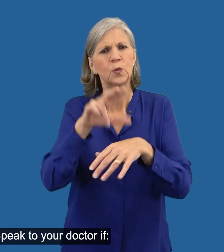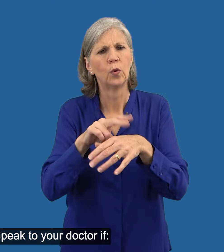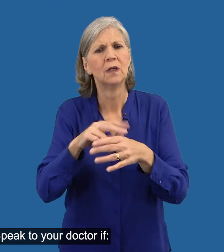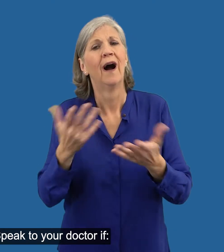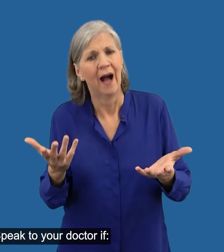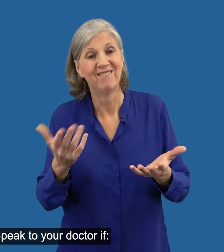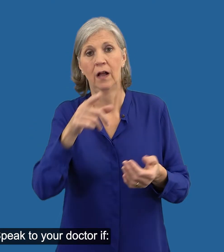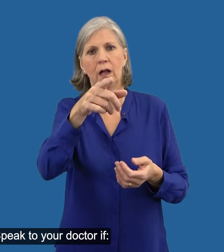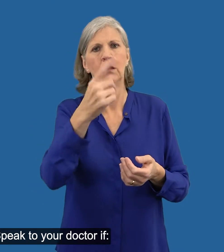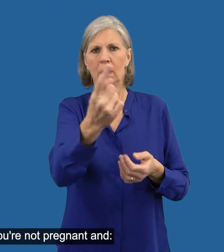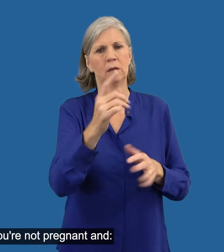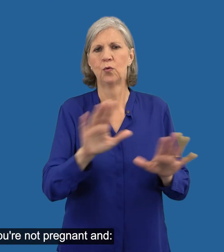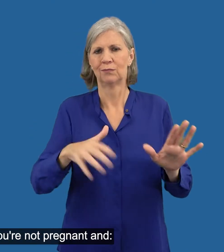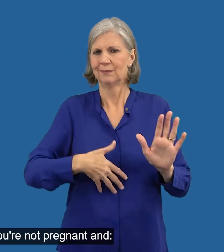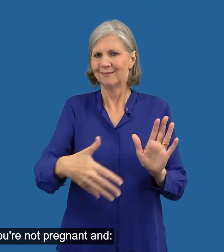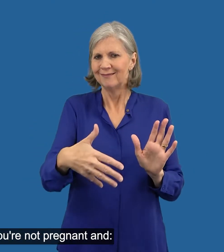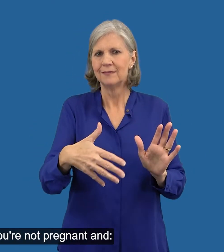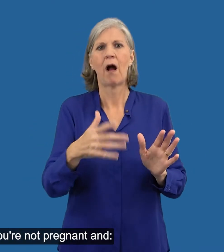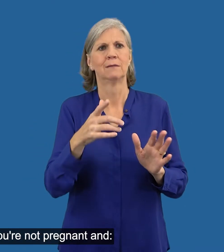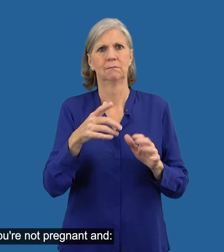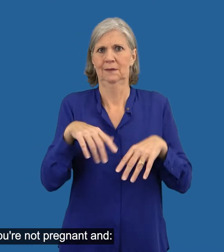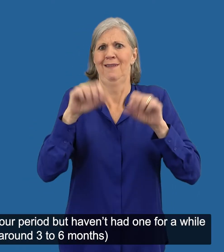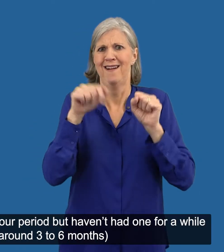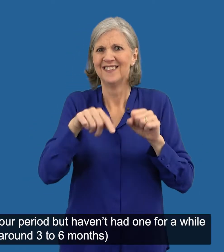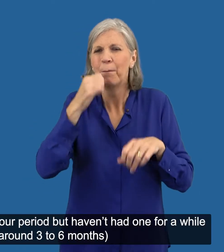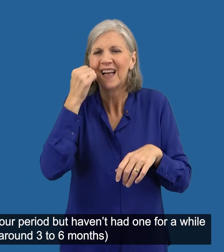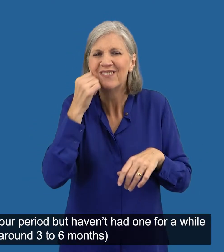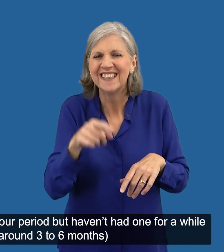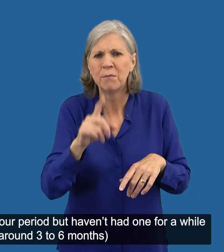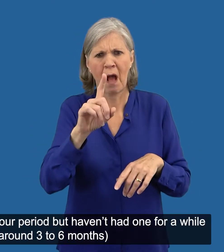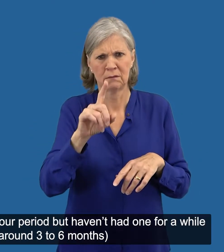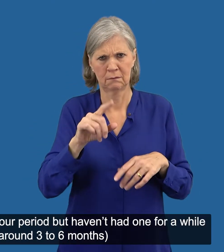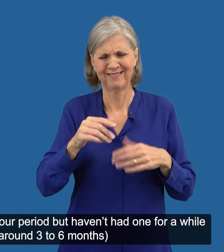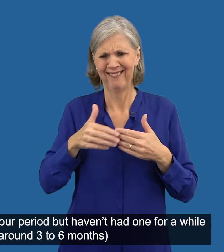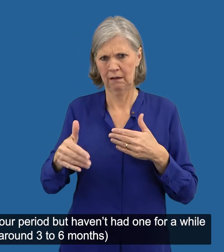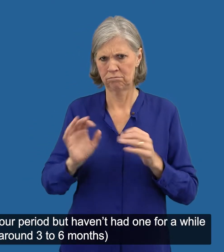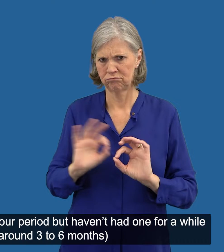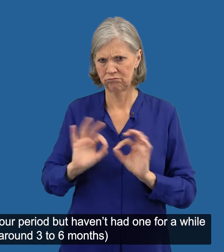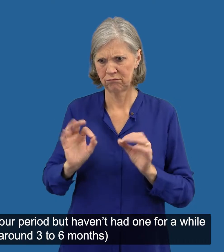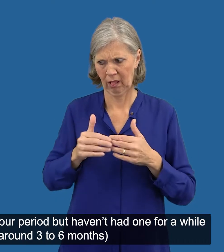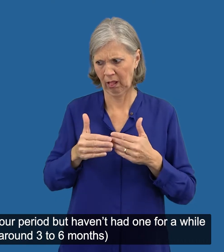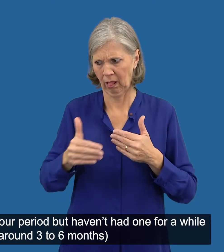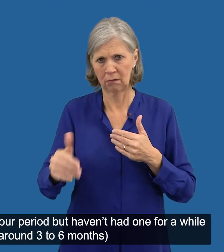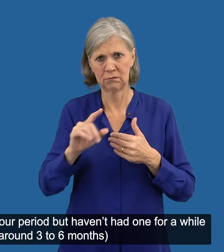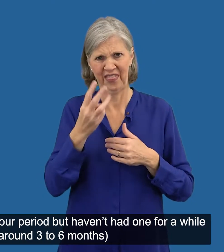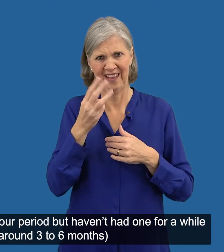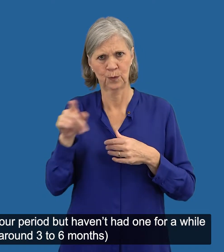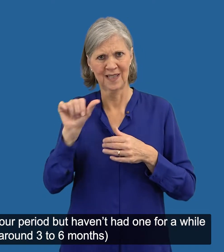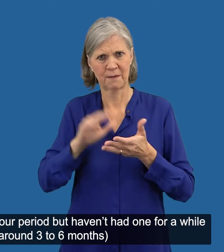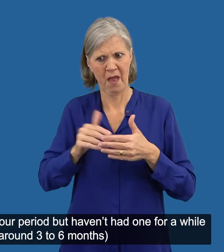Speak to your doctor if you're not pregnant and you have started your period but haven't had one